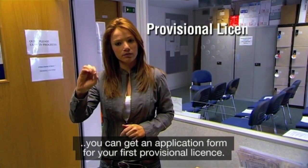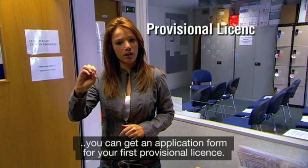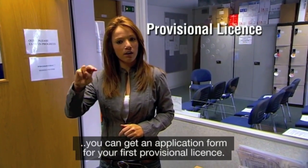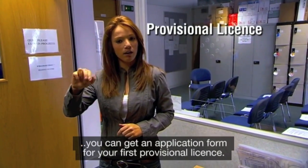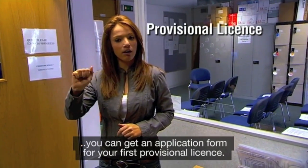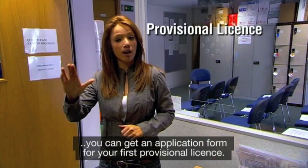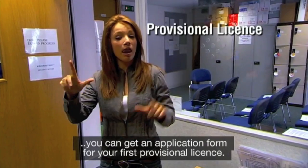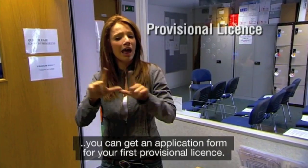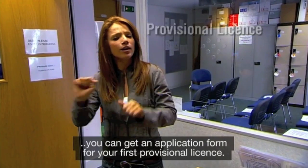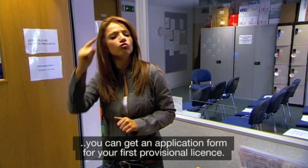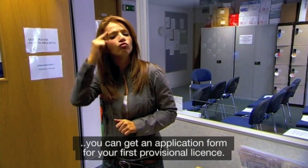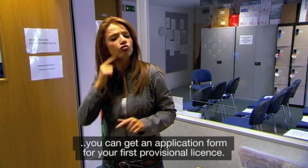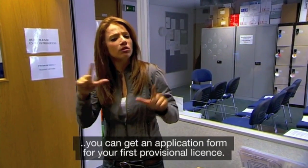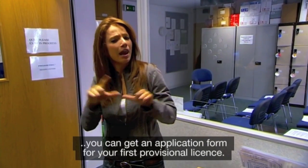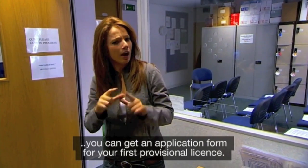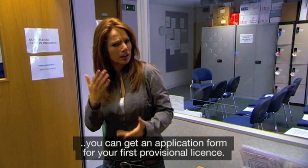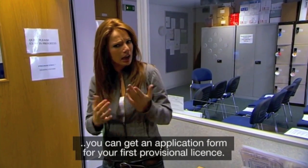for your first provisional licence.